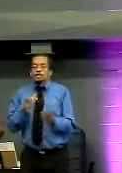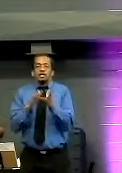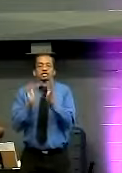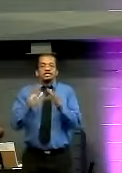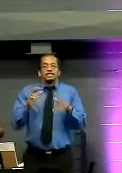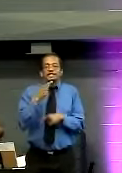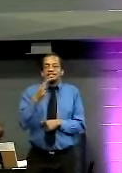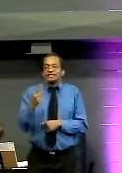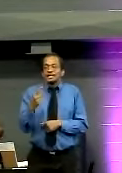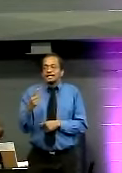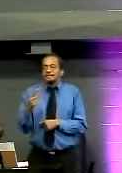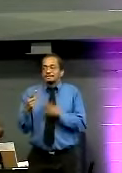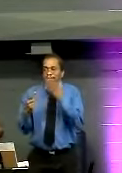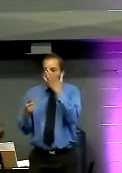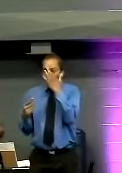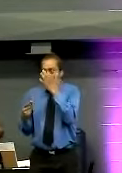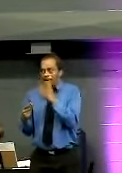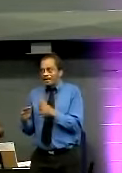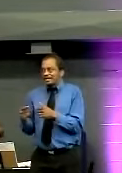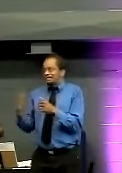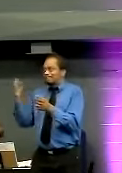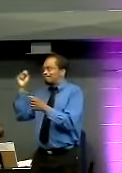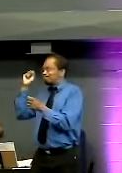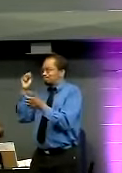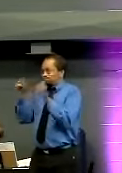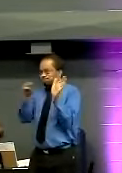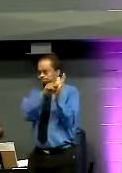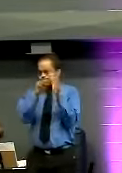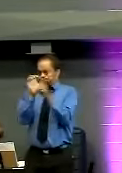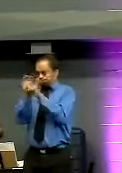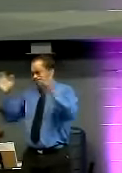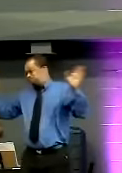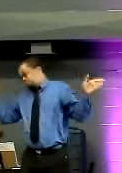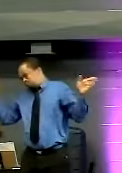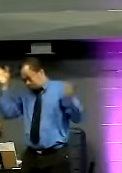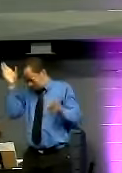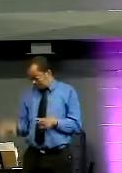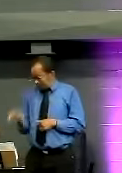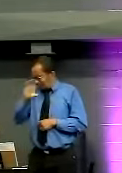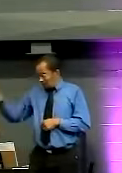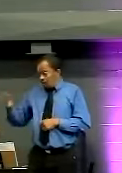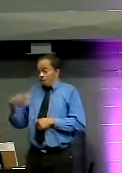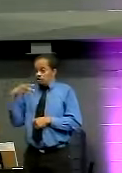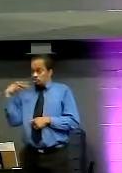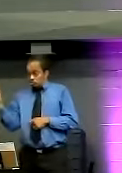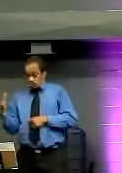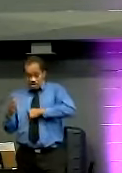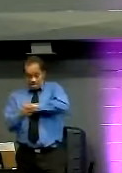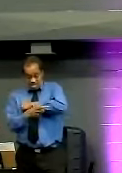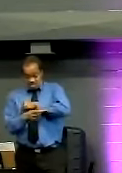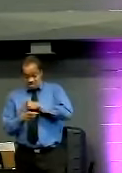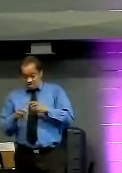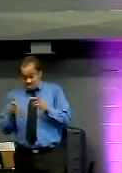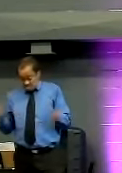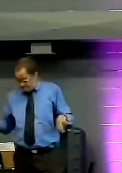Jesus is crucified with two other thieves, which means Jesus is not guilty of